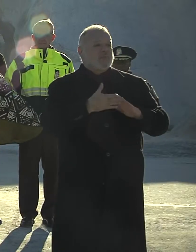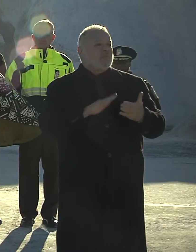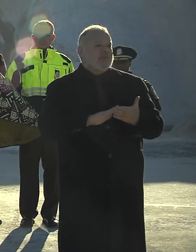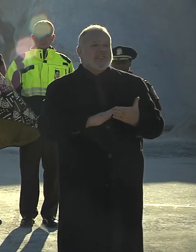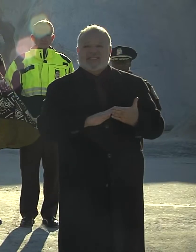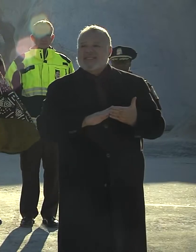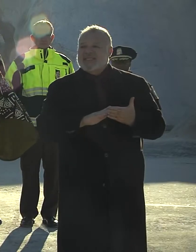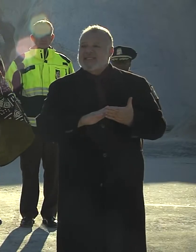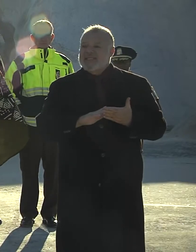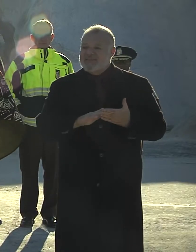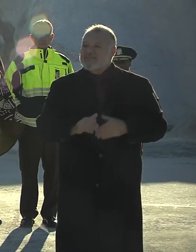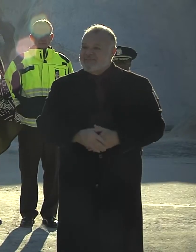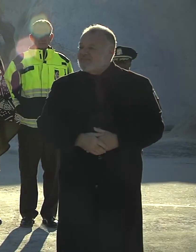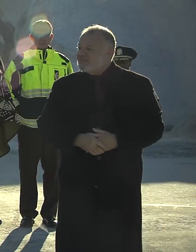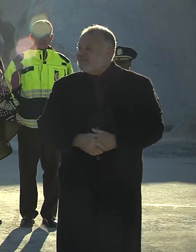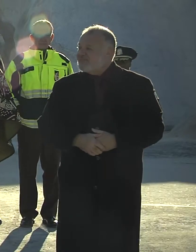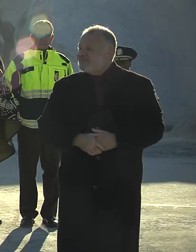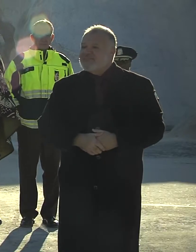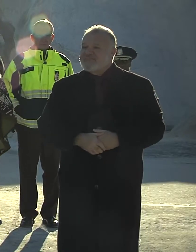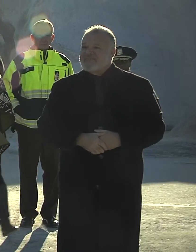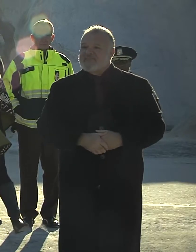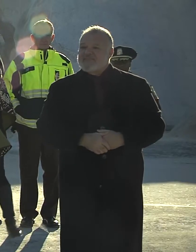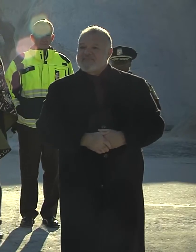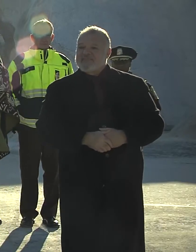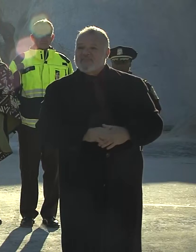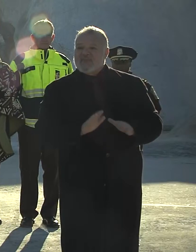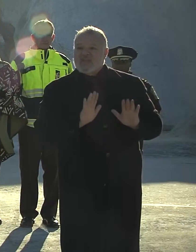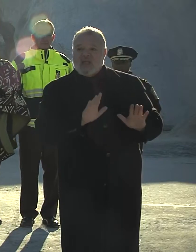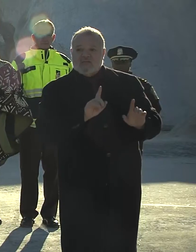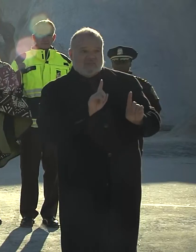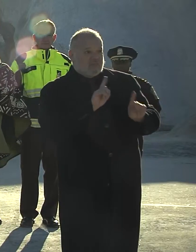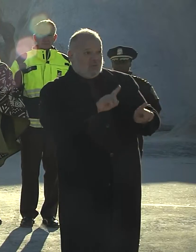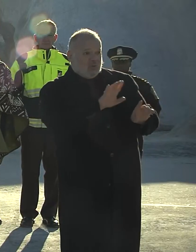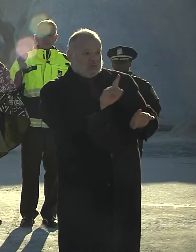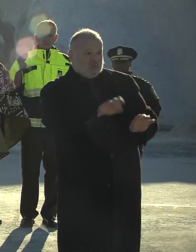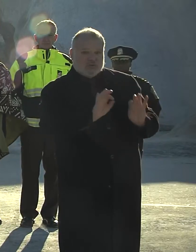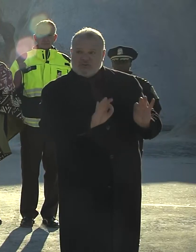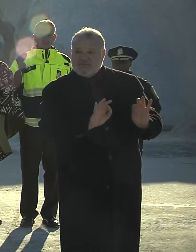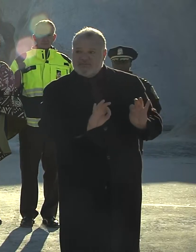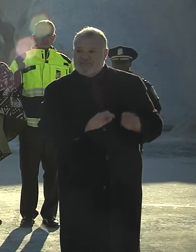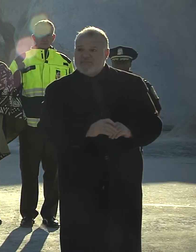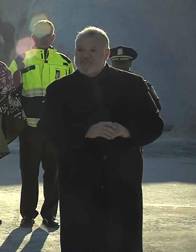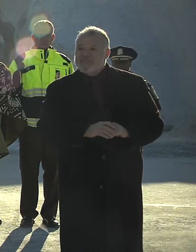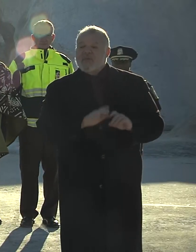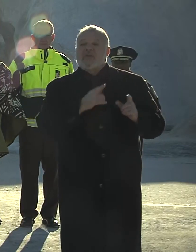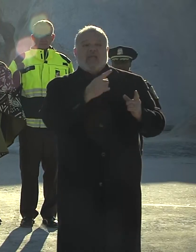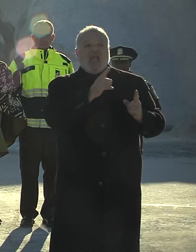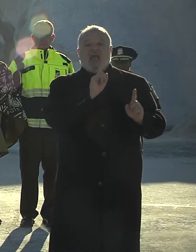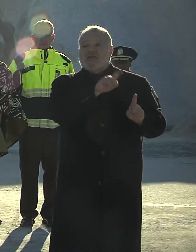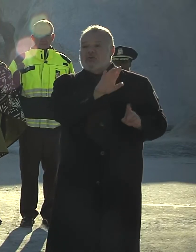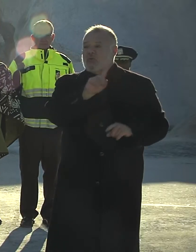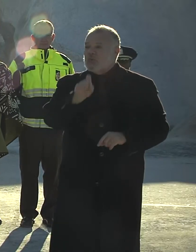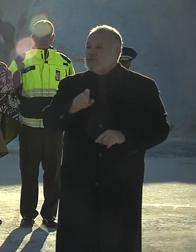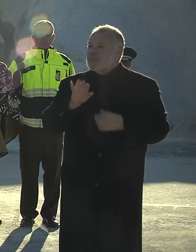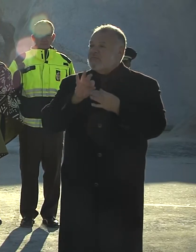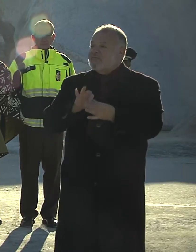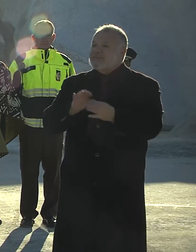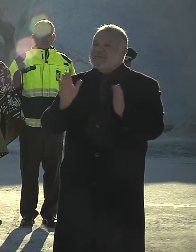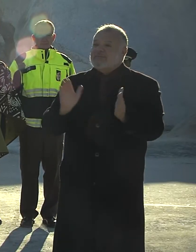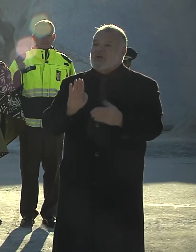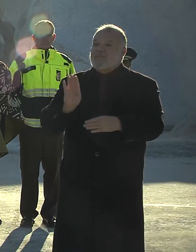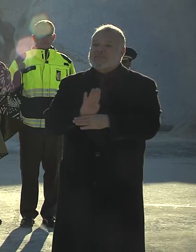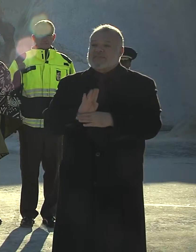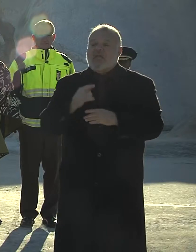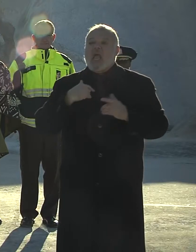many. Okay, sorry. And on the small businesses, this is really thrilling to be able to, again,